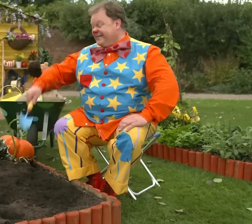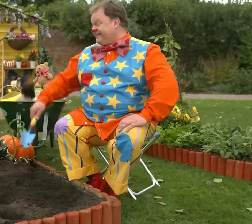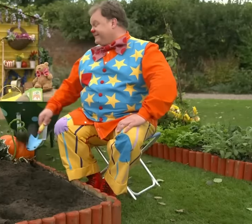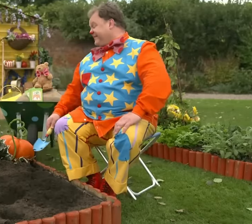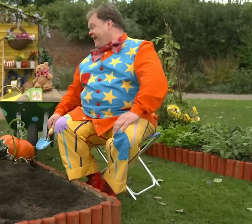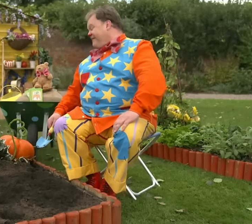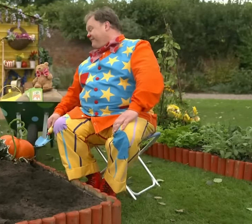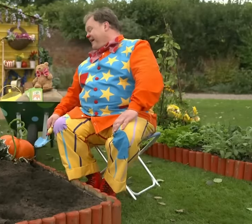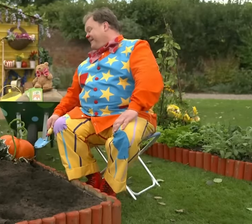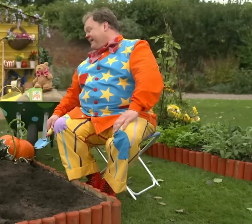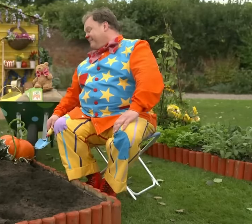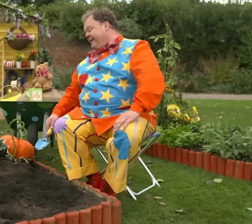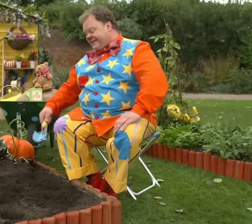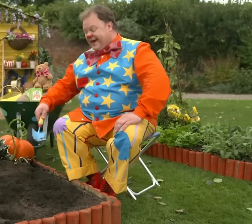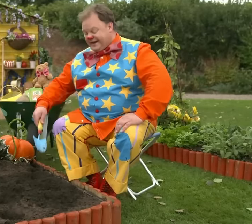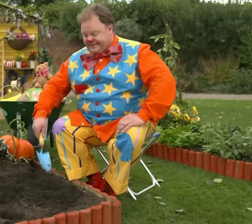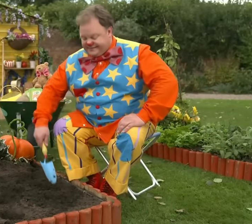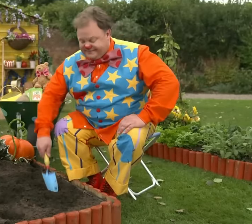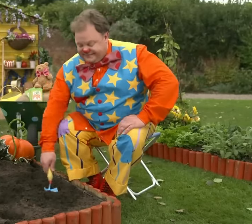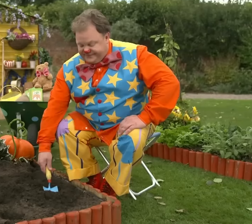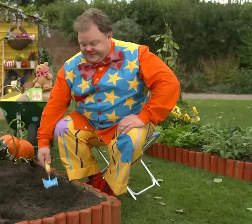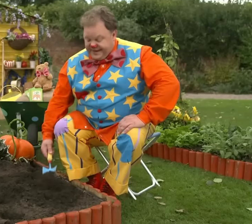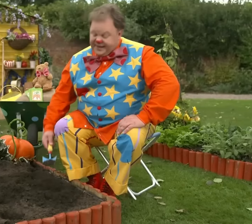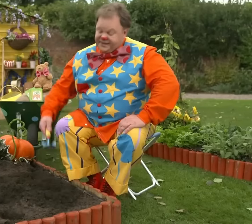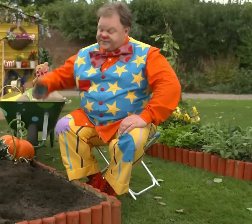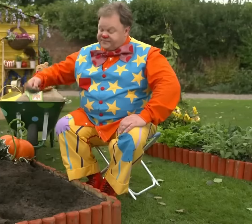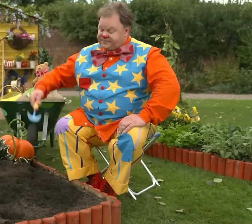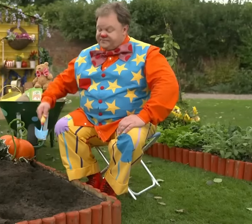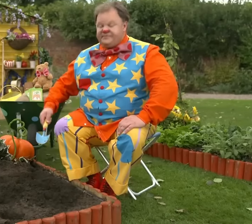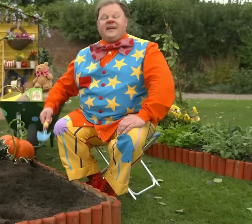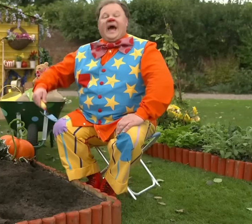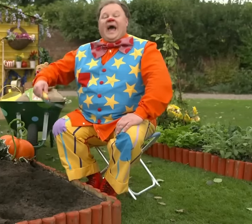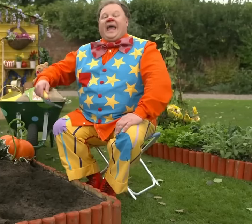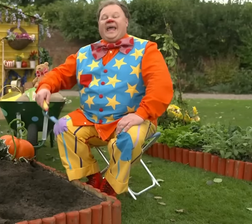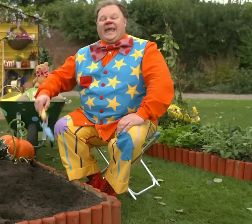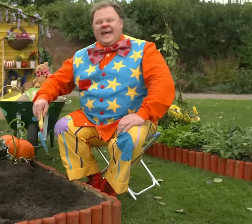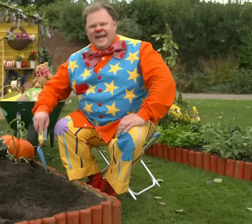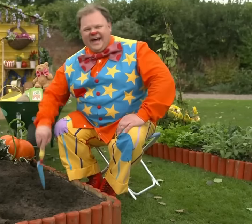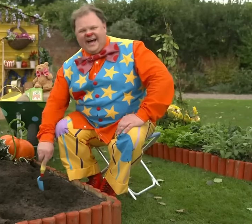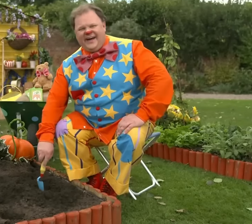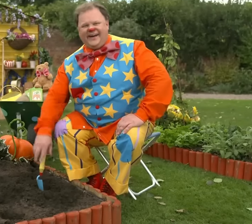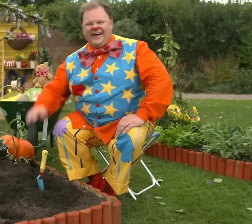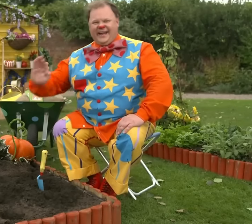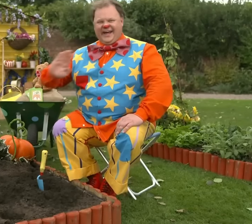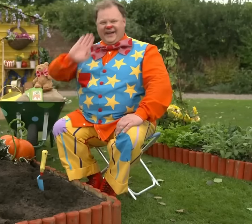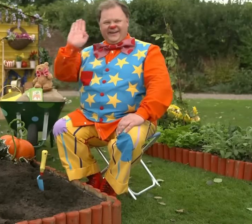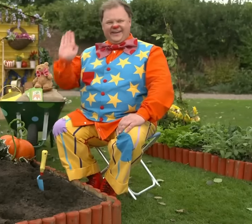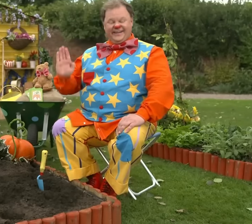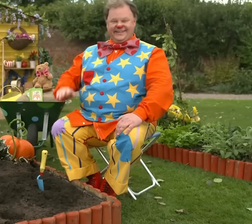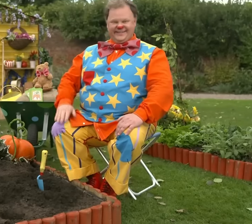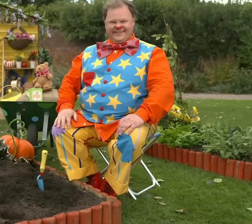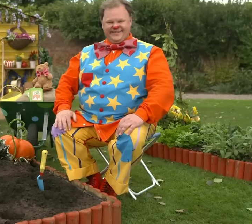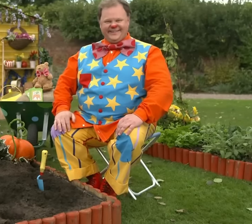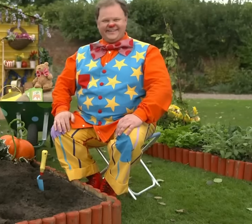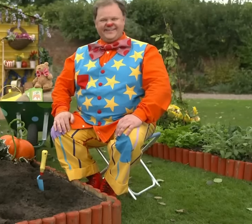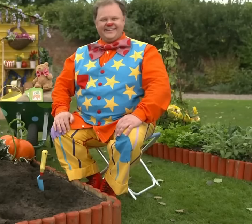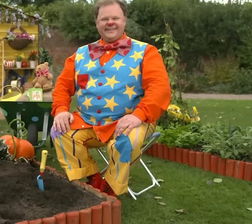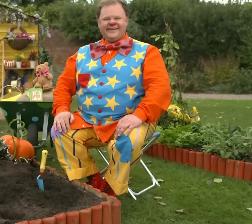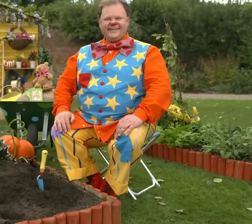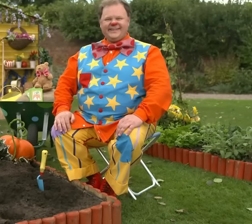This is great fun, Tumble Ted. Hello, Mr Tumble. G'day. Oh, hello. Are you planting